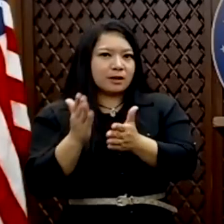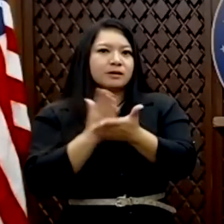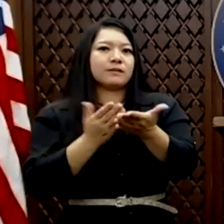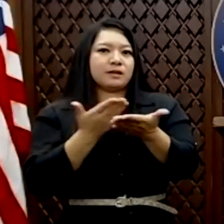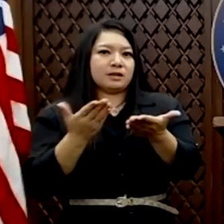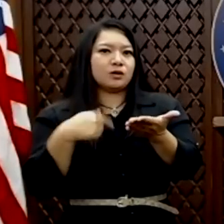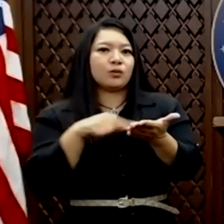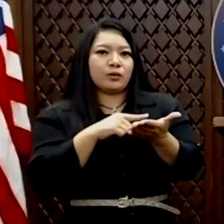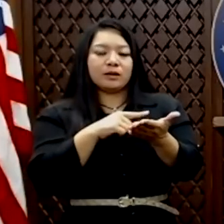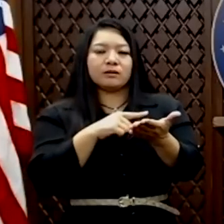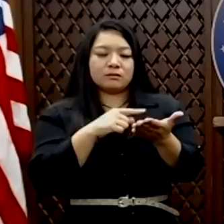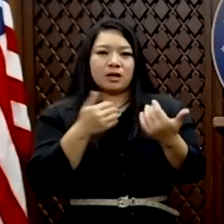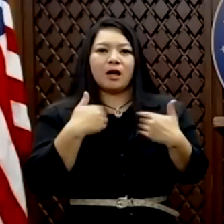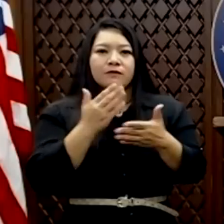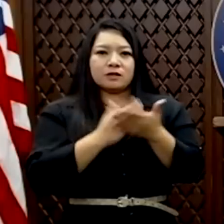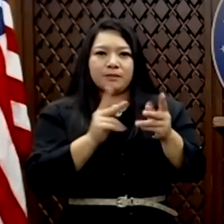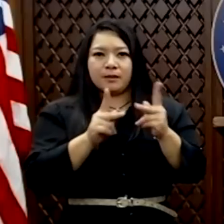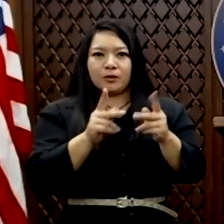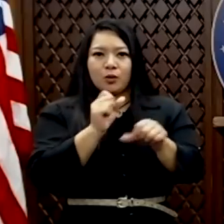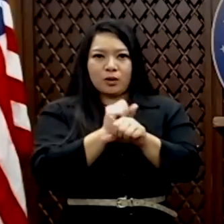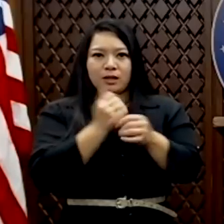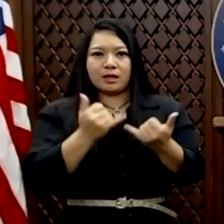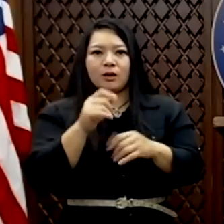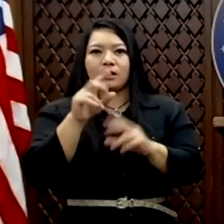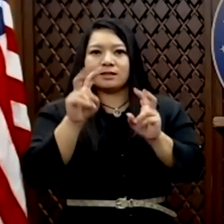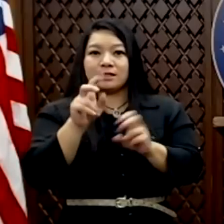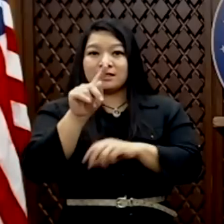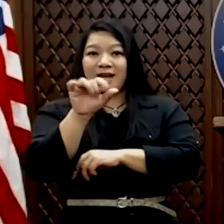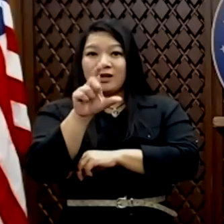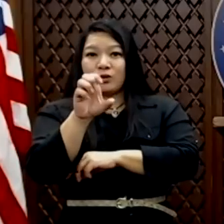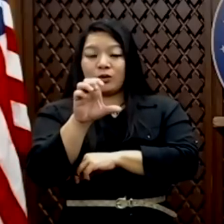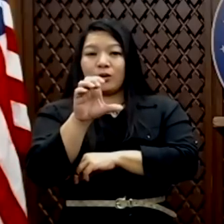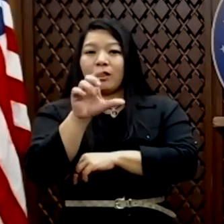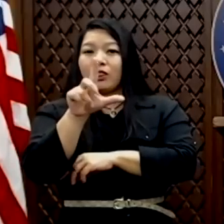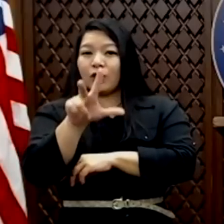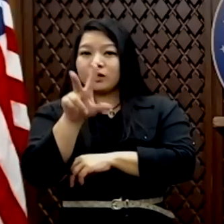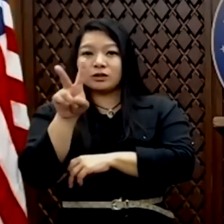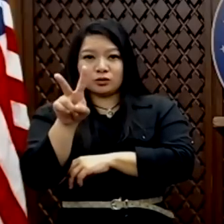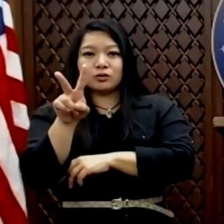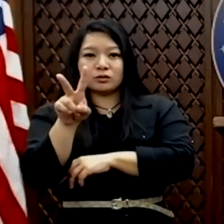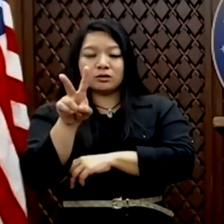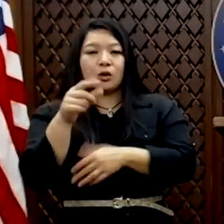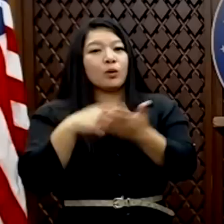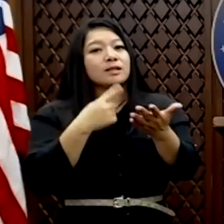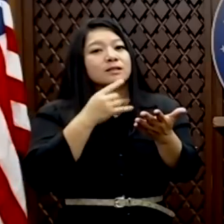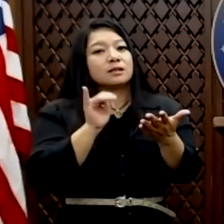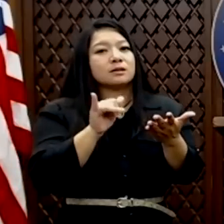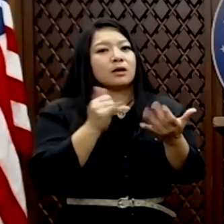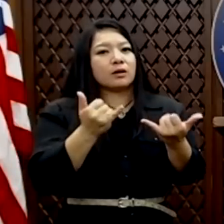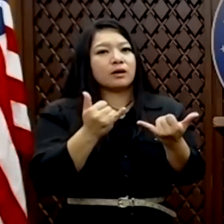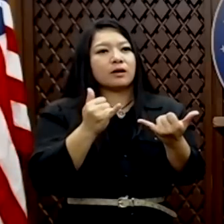already activating. What Title 32 just says now is that these federal,